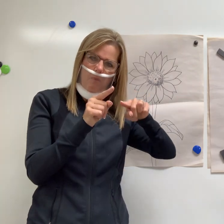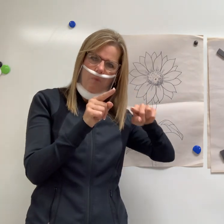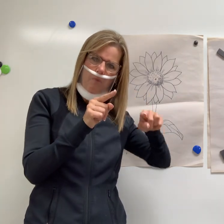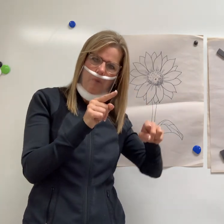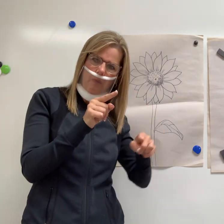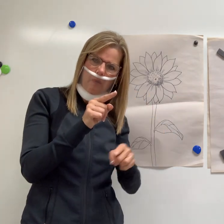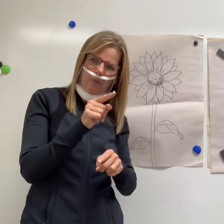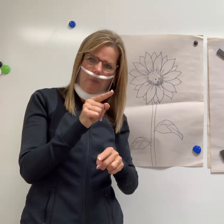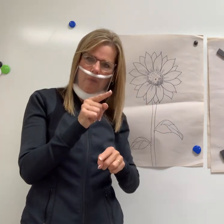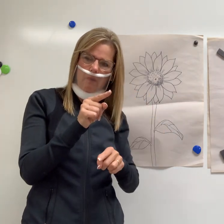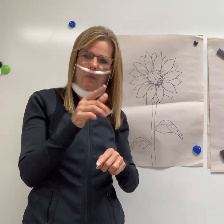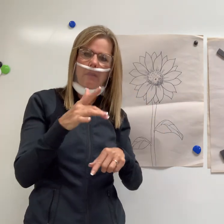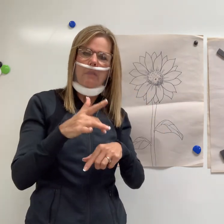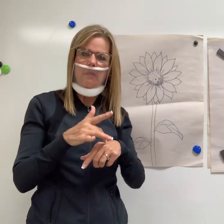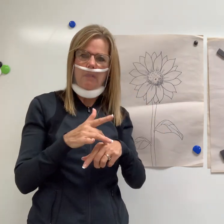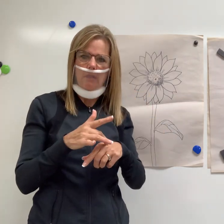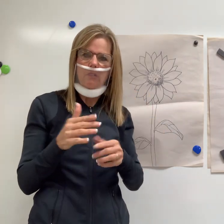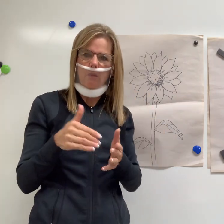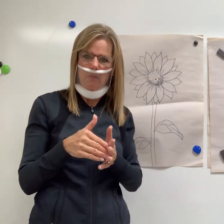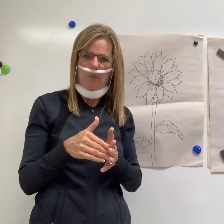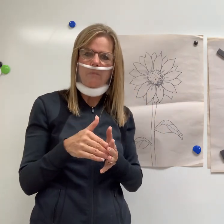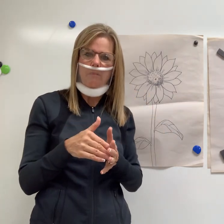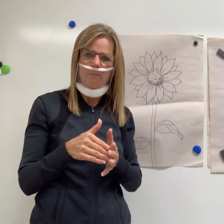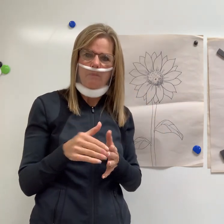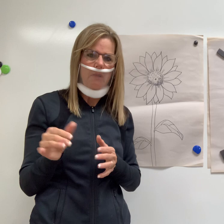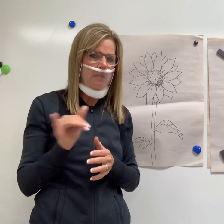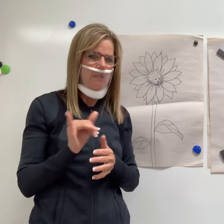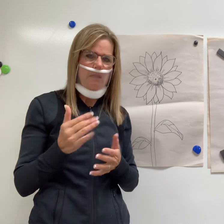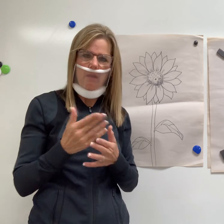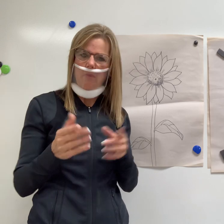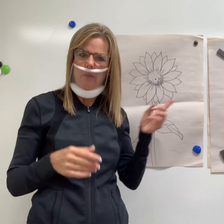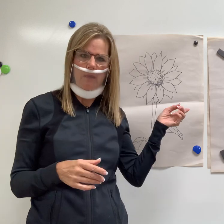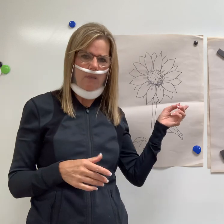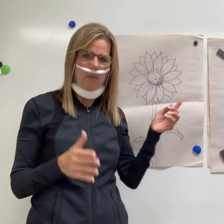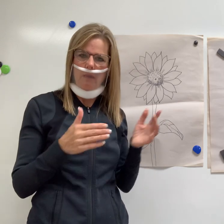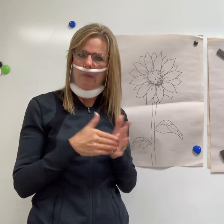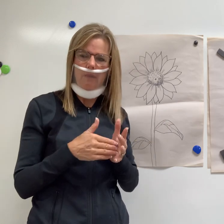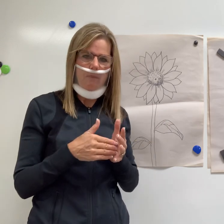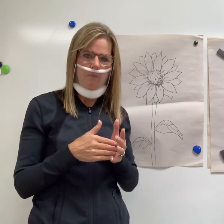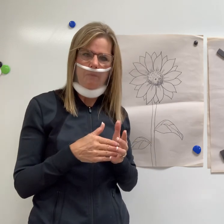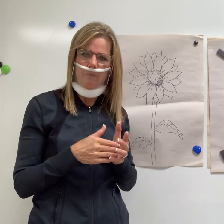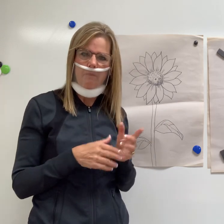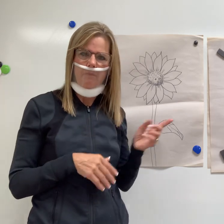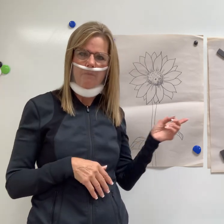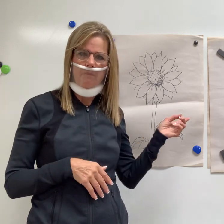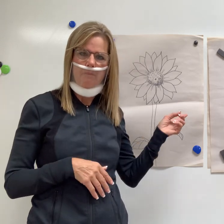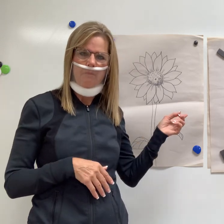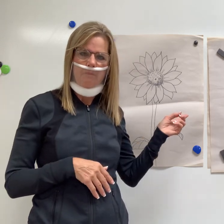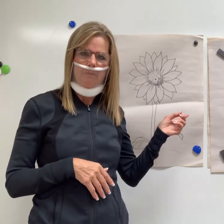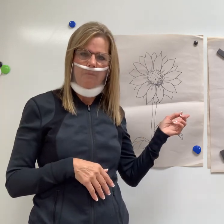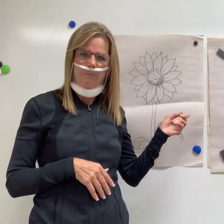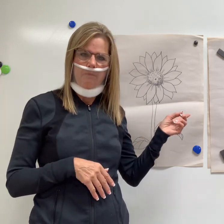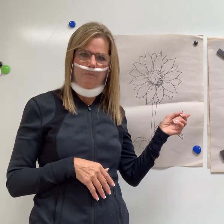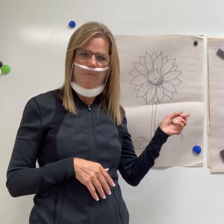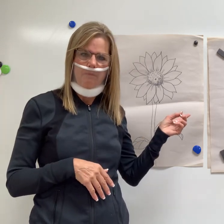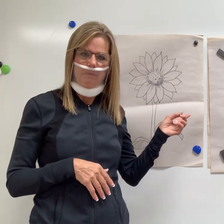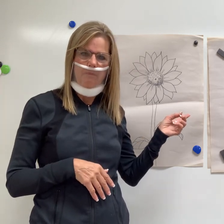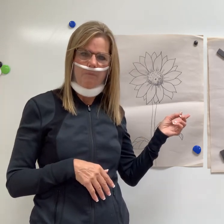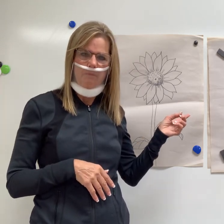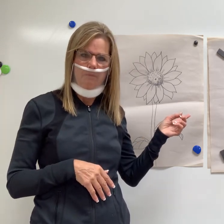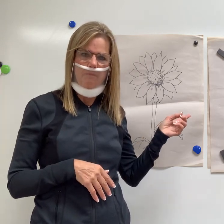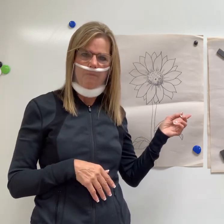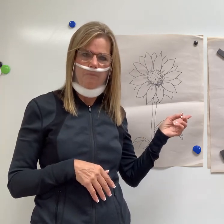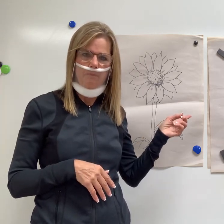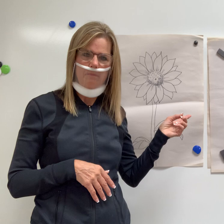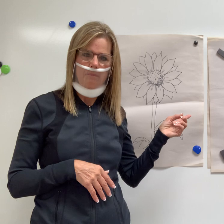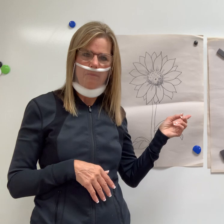touch. Same thing over here, curve line out. It's going to be a little skinnier on